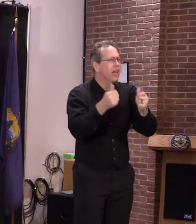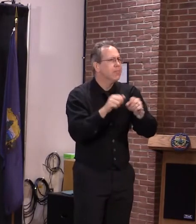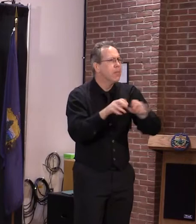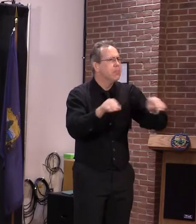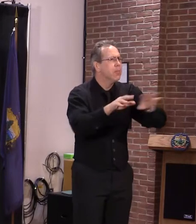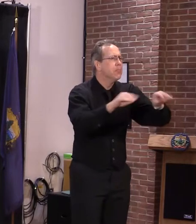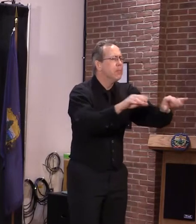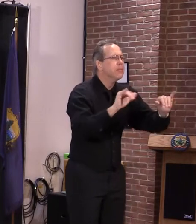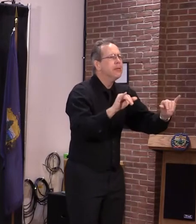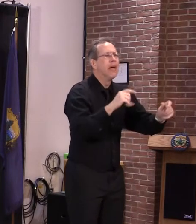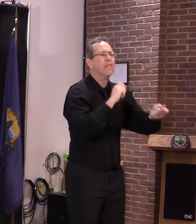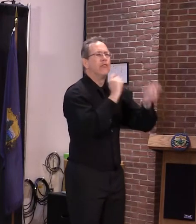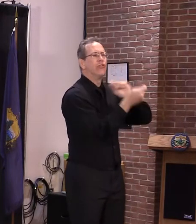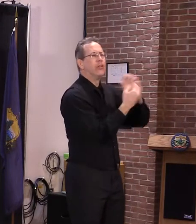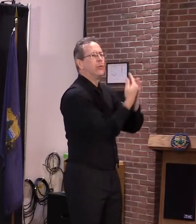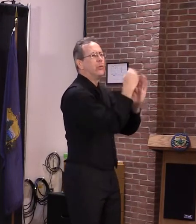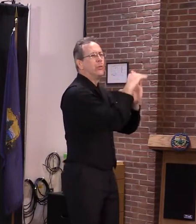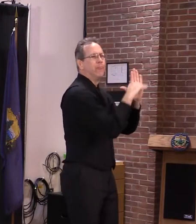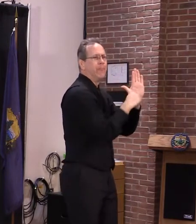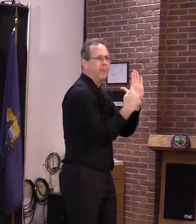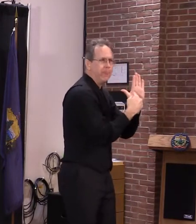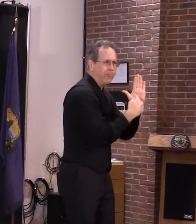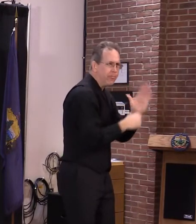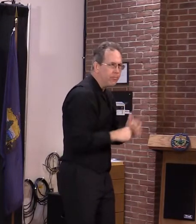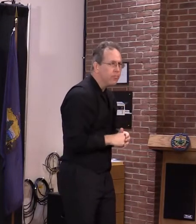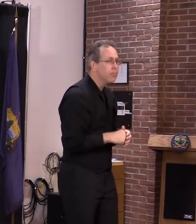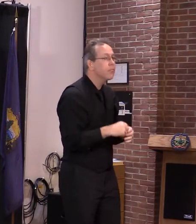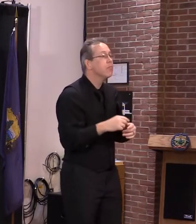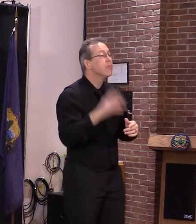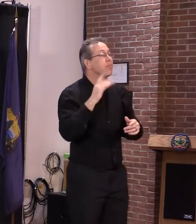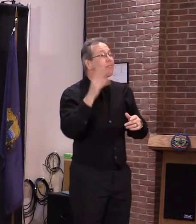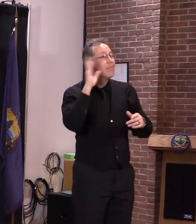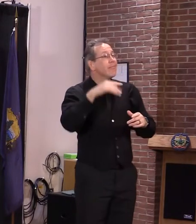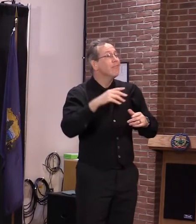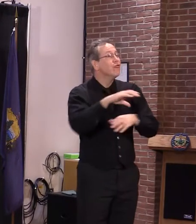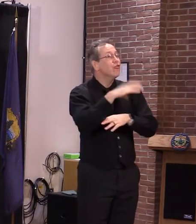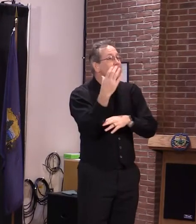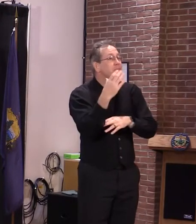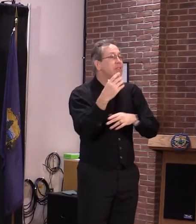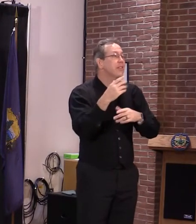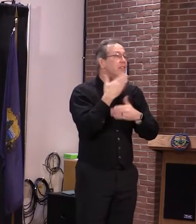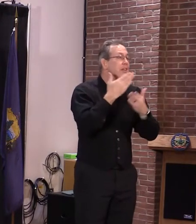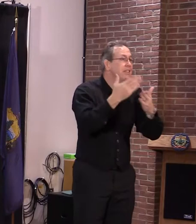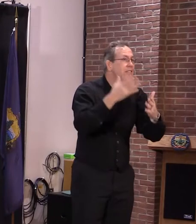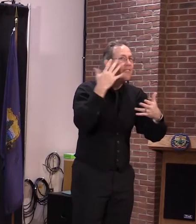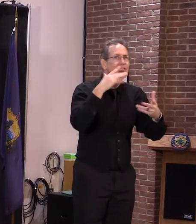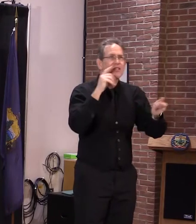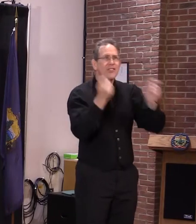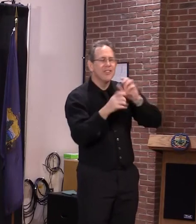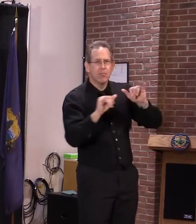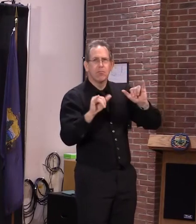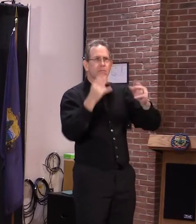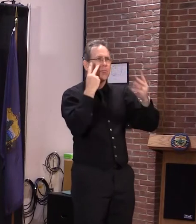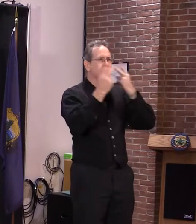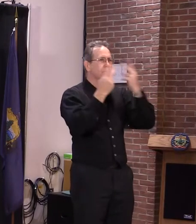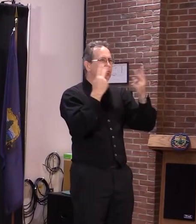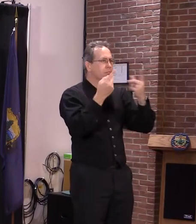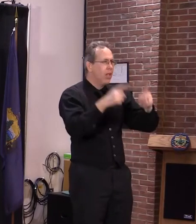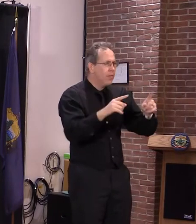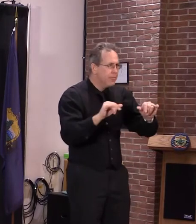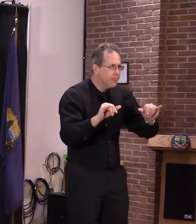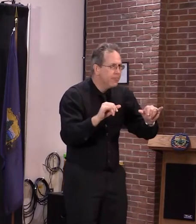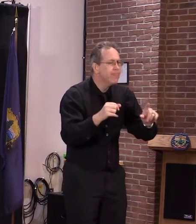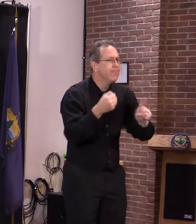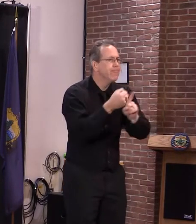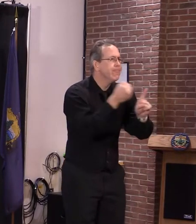this play out immediately after the holiday vacation when Omicron was starting to take hold in the state. We saw several schools close, not only because of